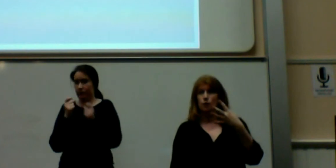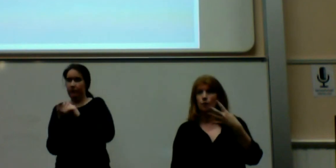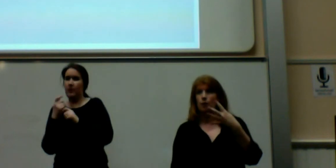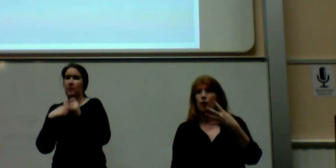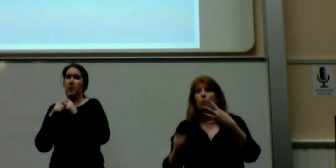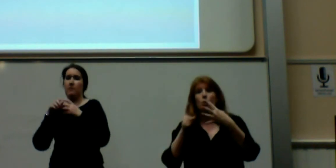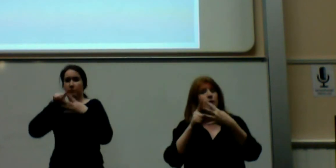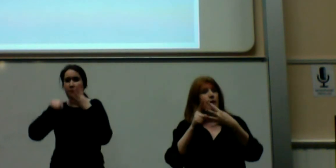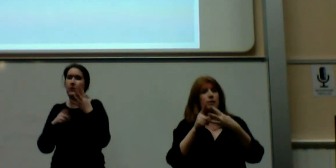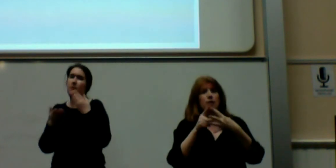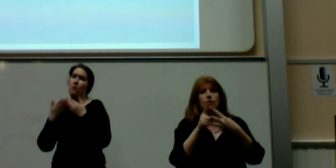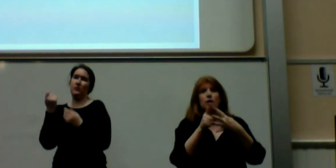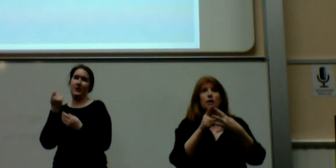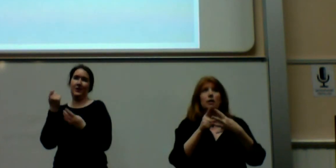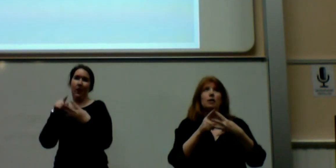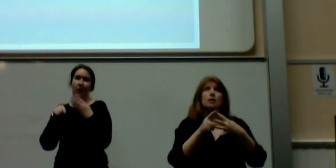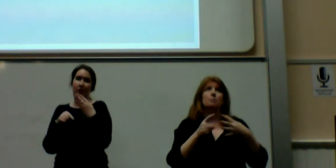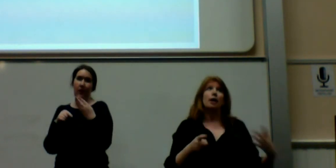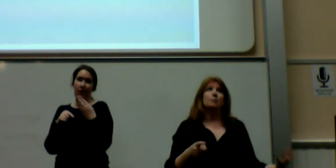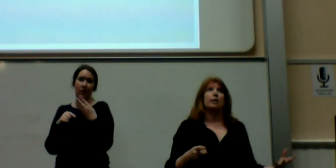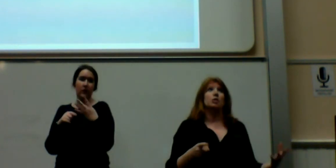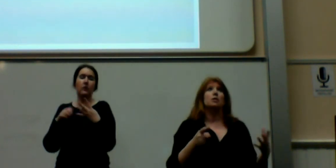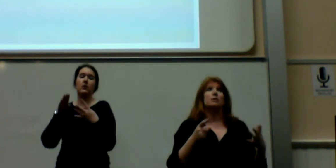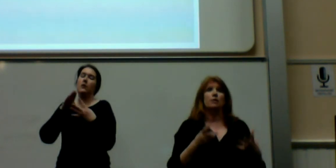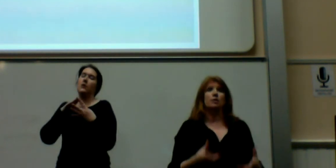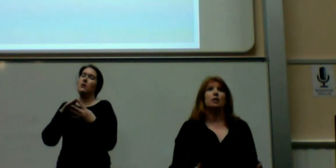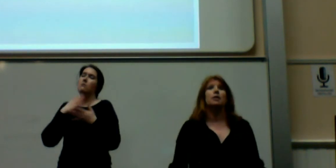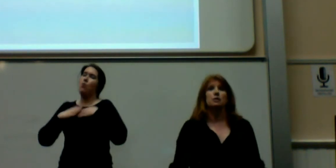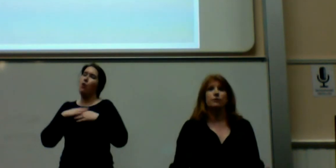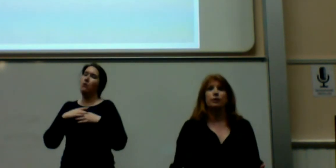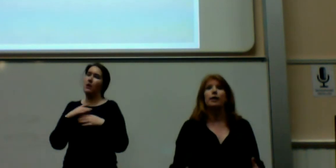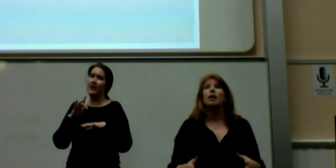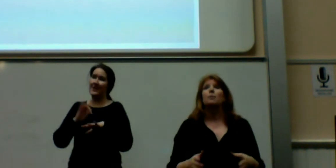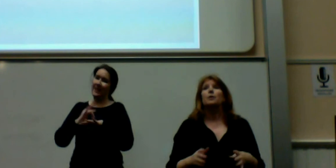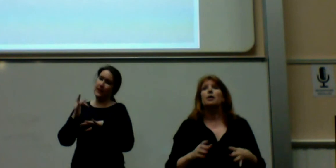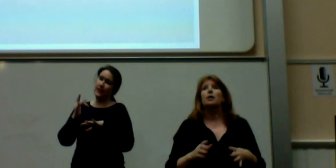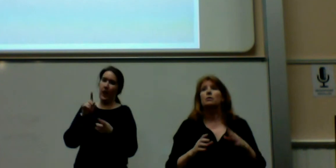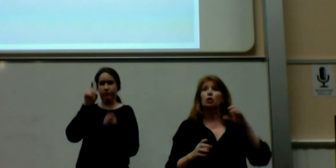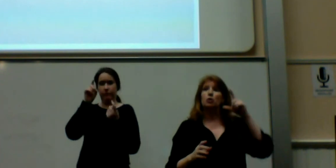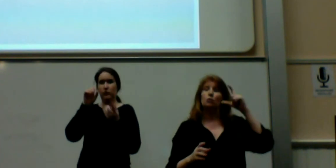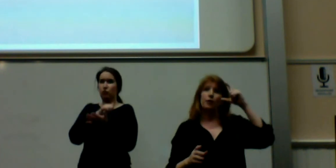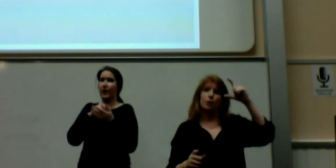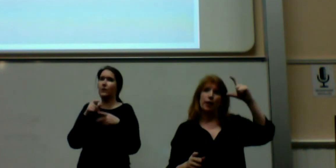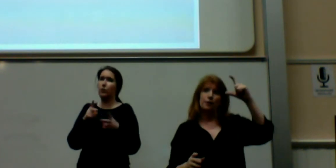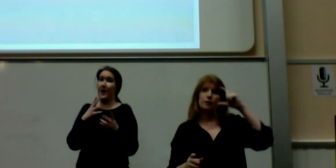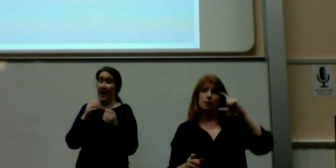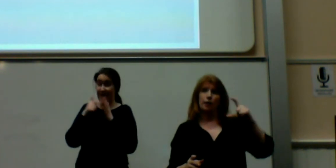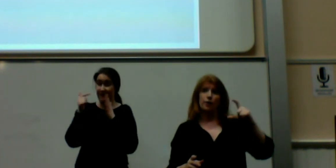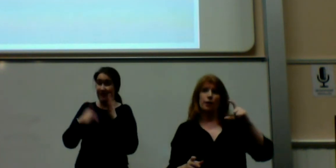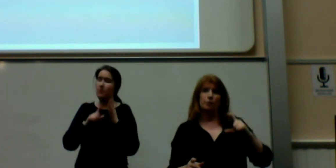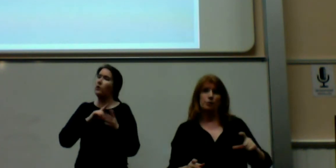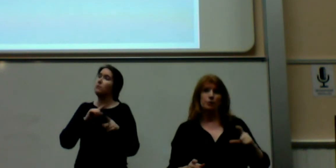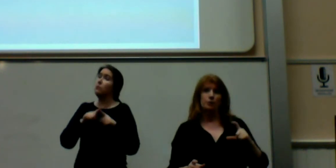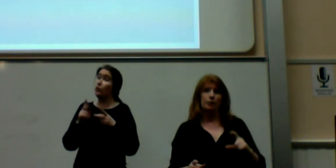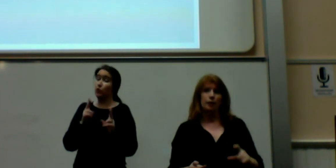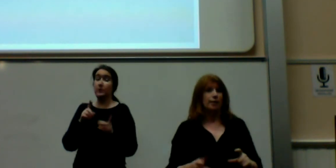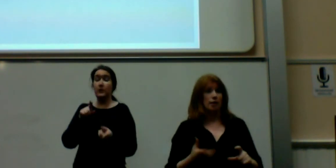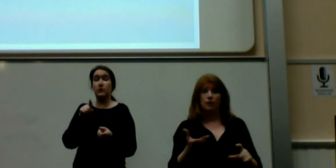implementation. Moral sensitivity in my PhD is covered extensively because when they read the